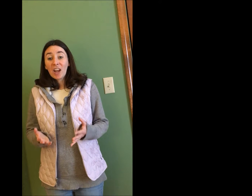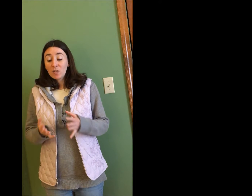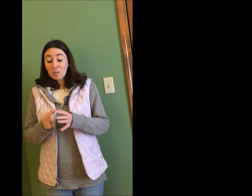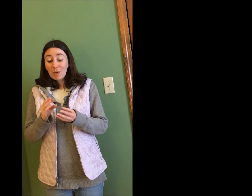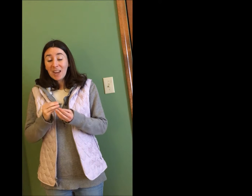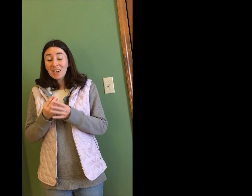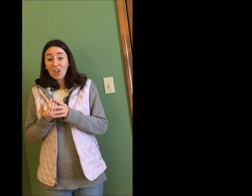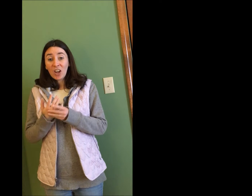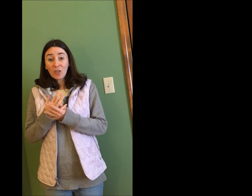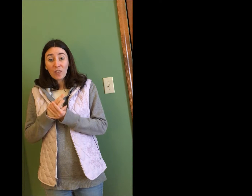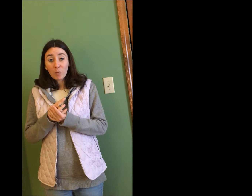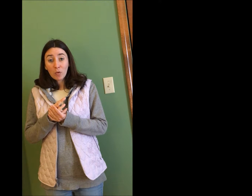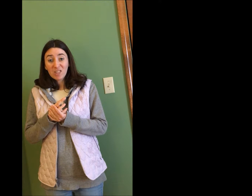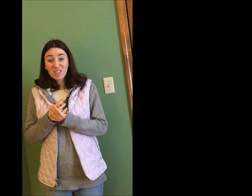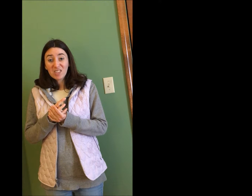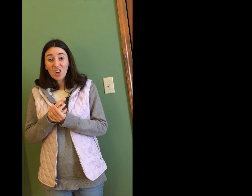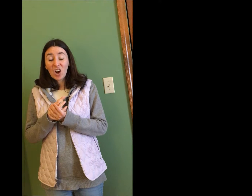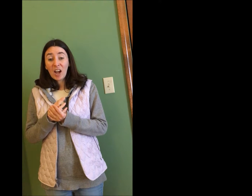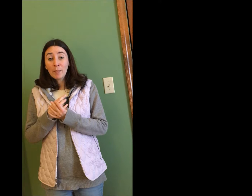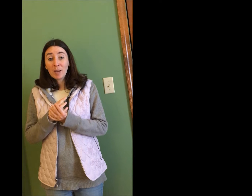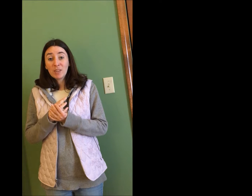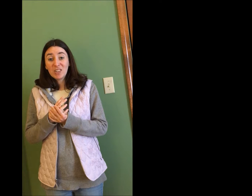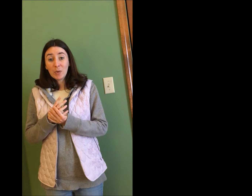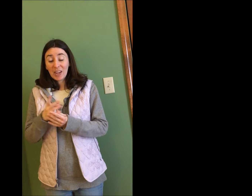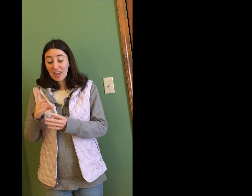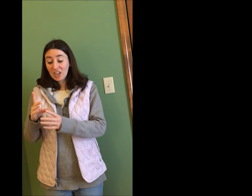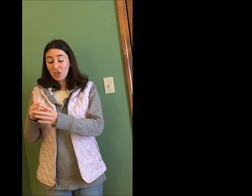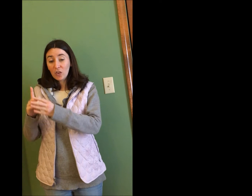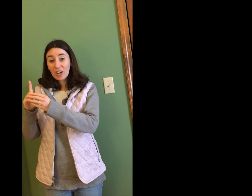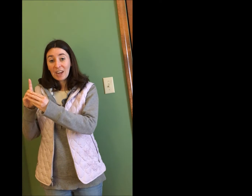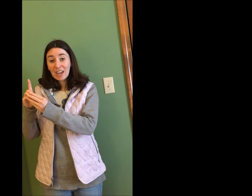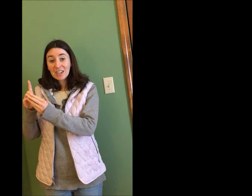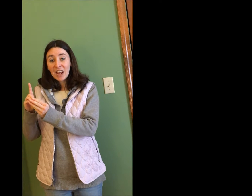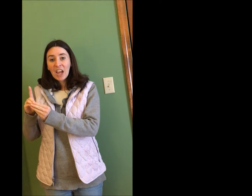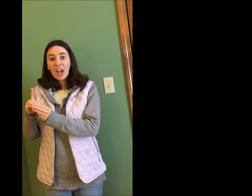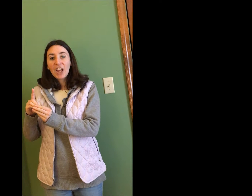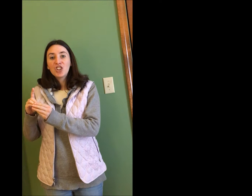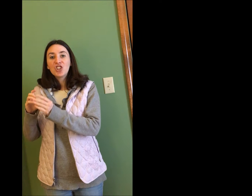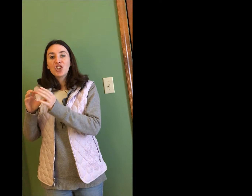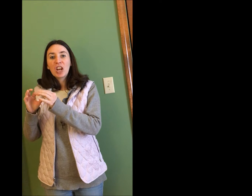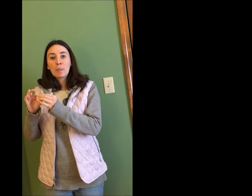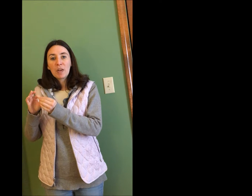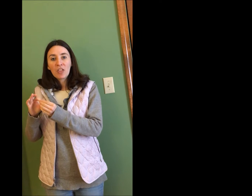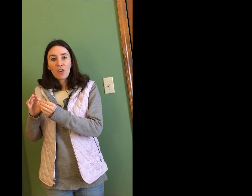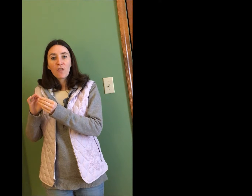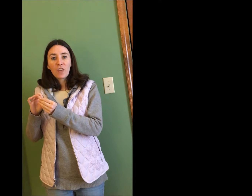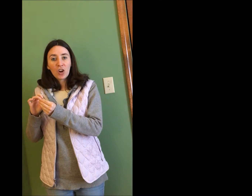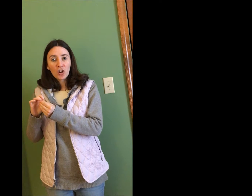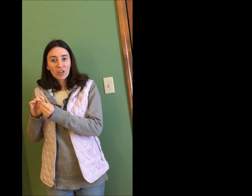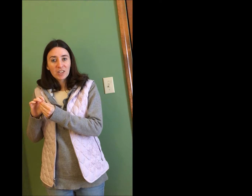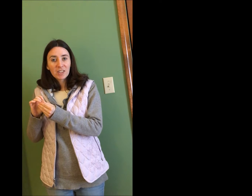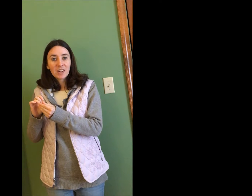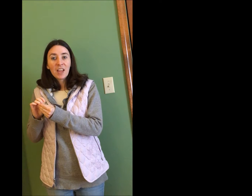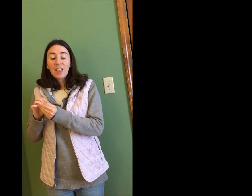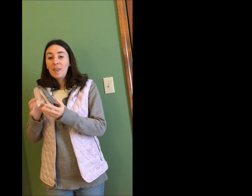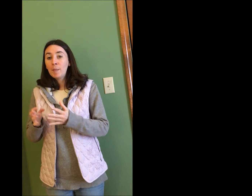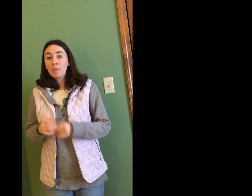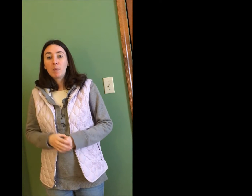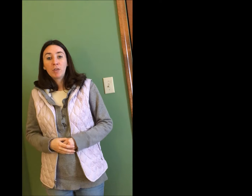out, depending on how their fine motor skills are, I might be doing hand over hand and shaping their fingers. They might be able to